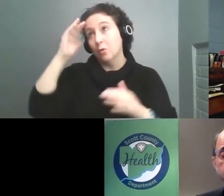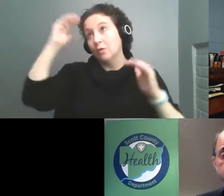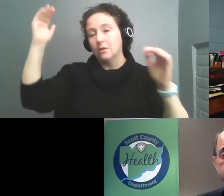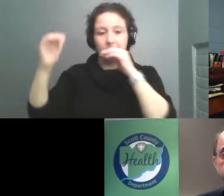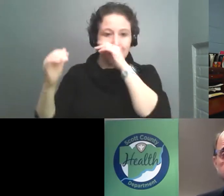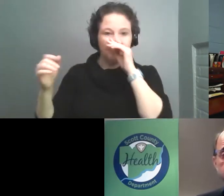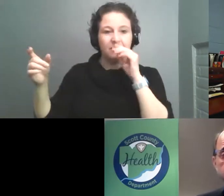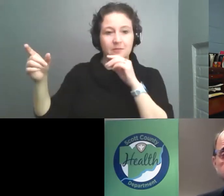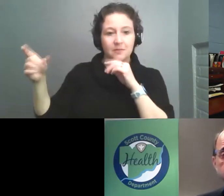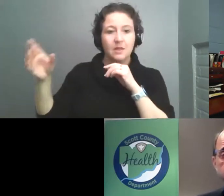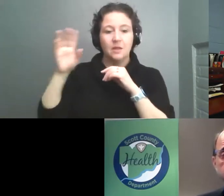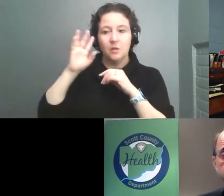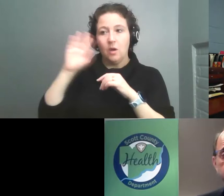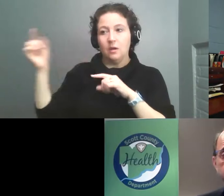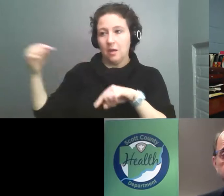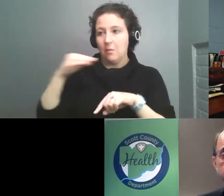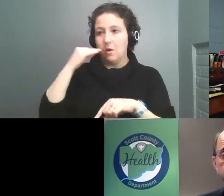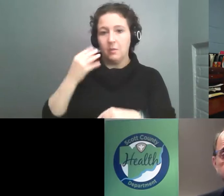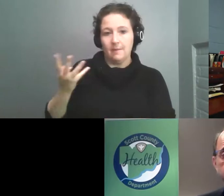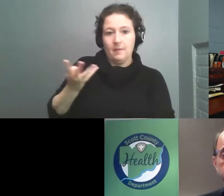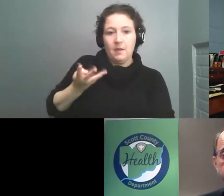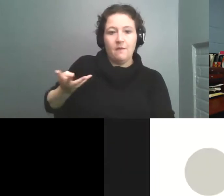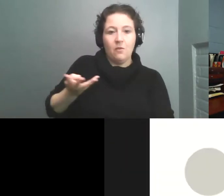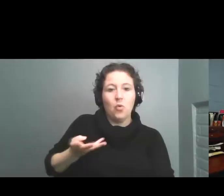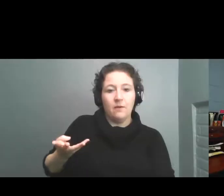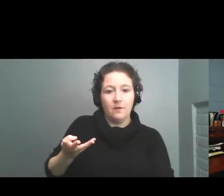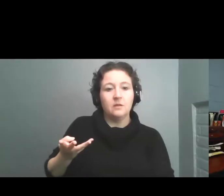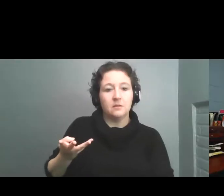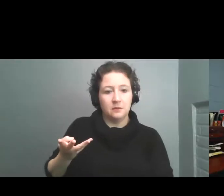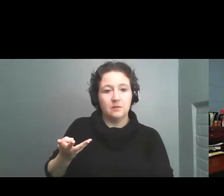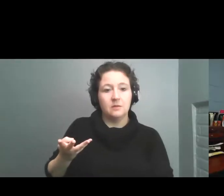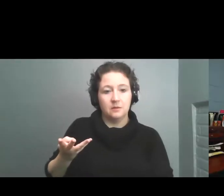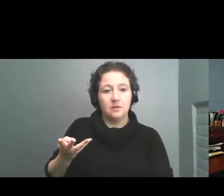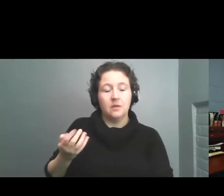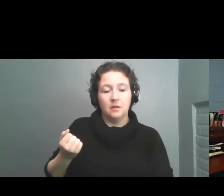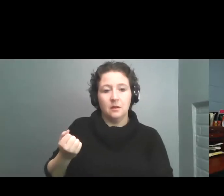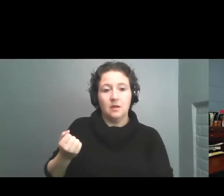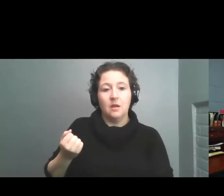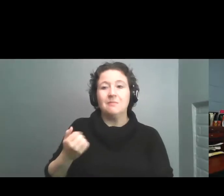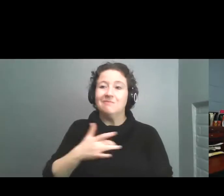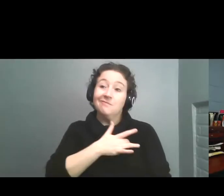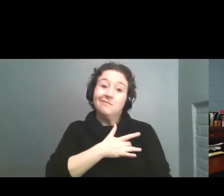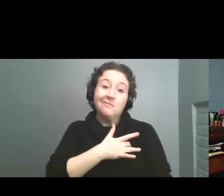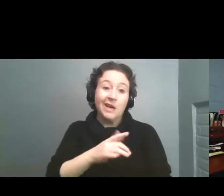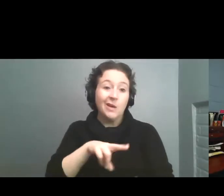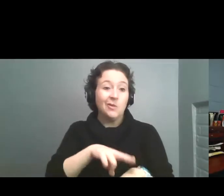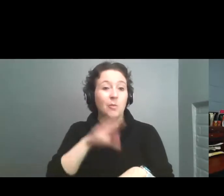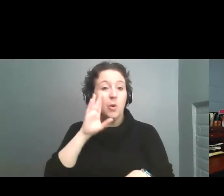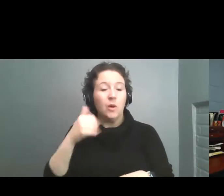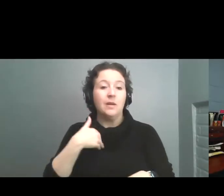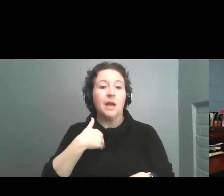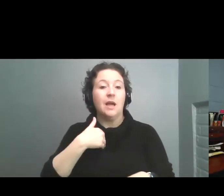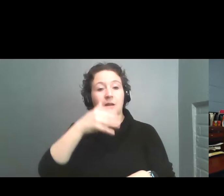and it's just the four of us, my husband and the young adult children. Normally we would have my in-laws,